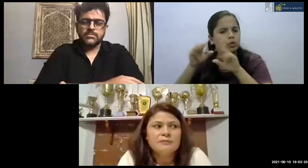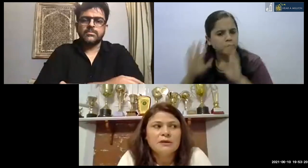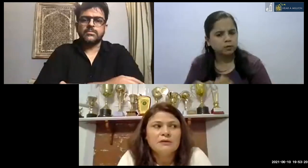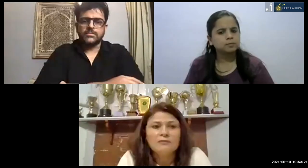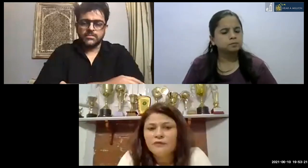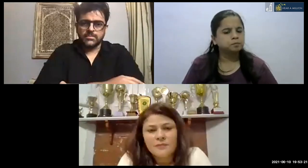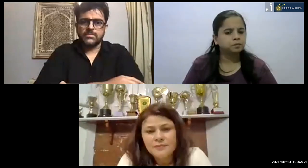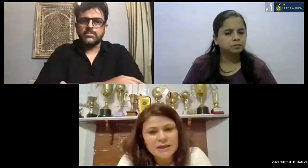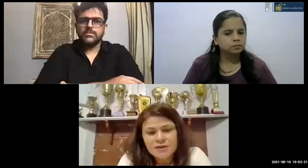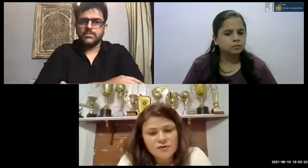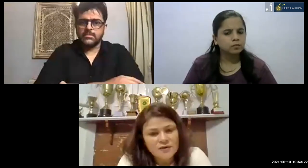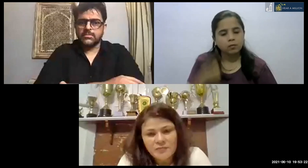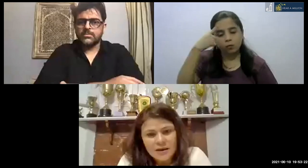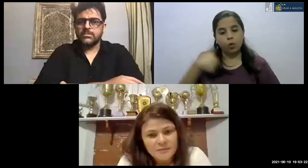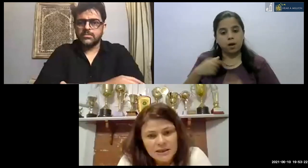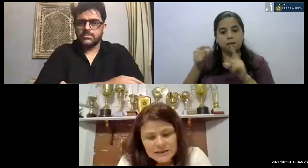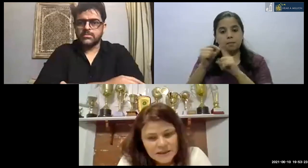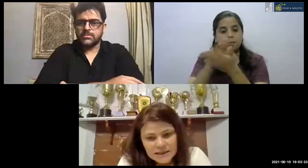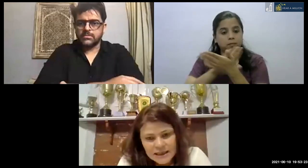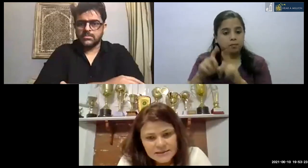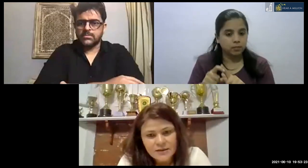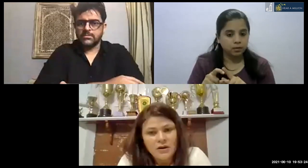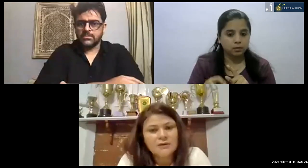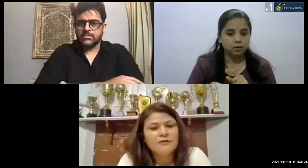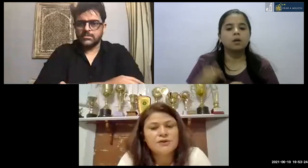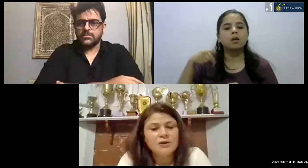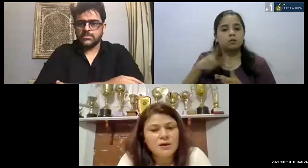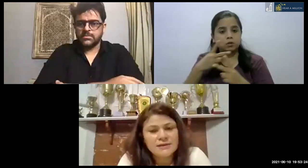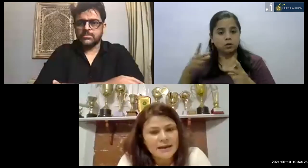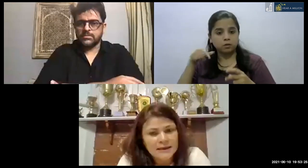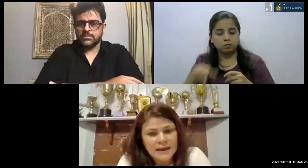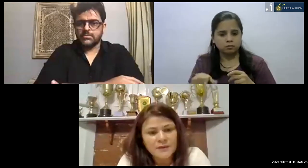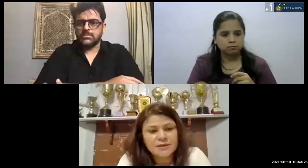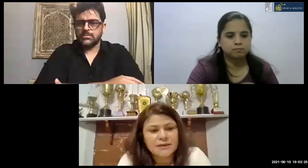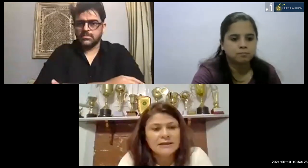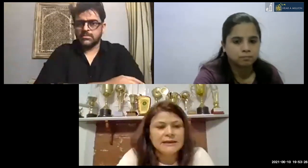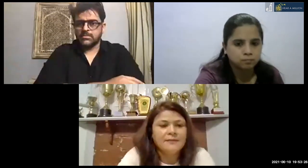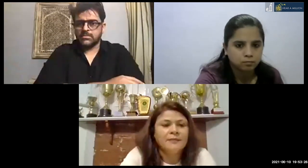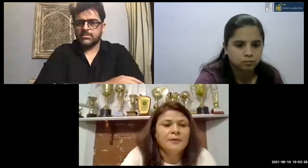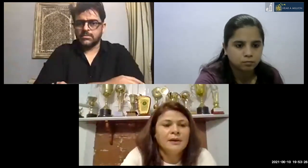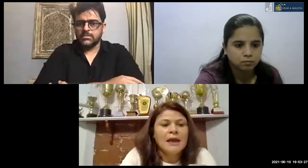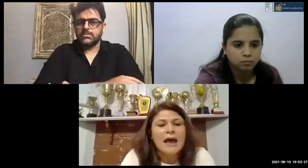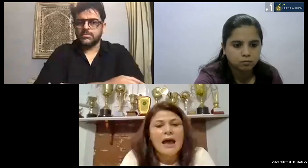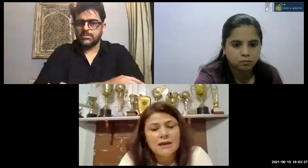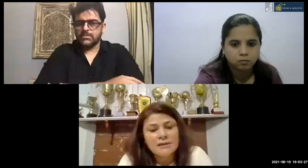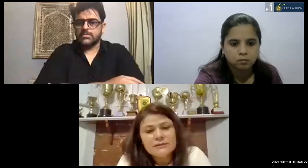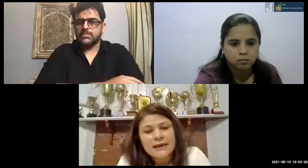developed, for my PhD also, I've made a multimedia lexicon for Shillong.